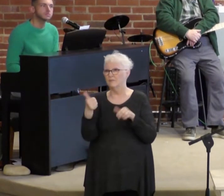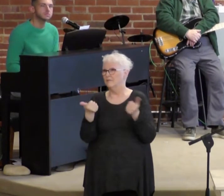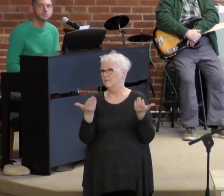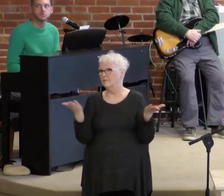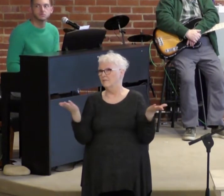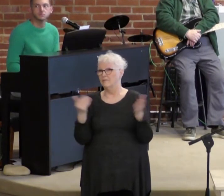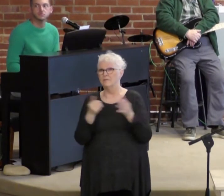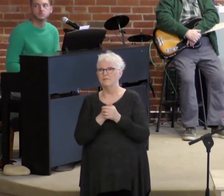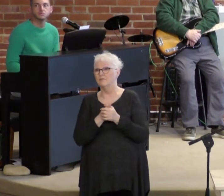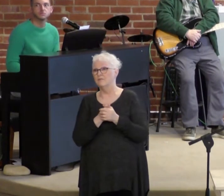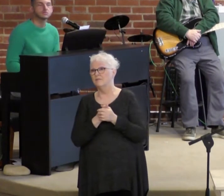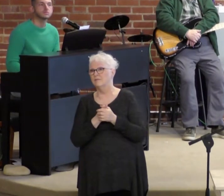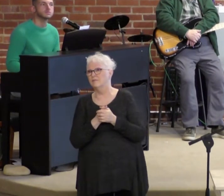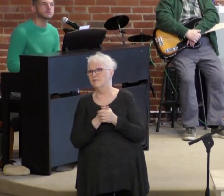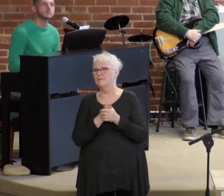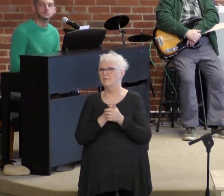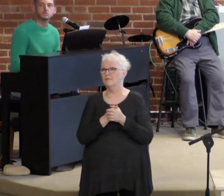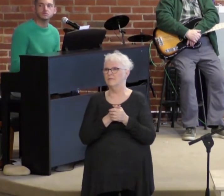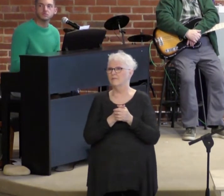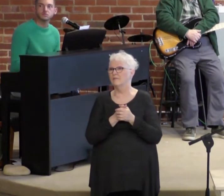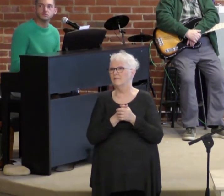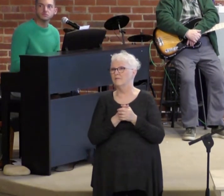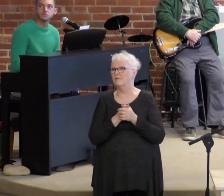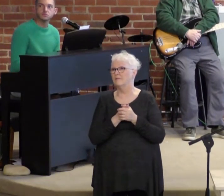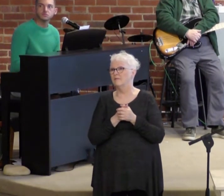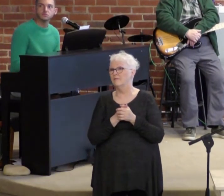else? Laura.